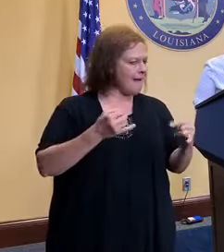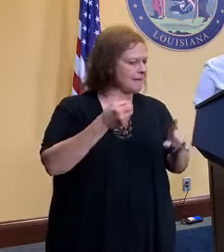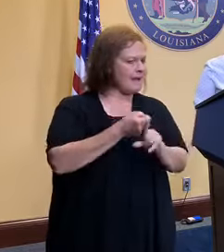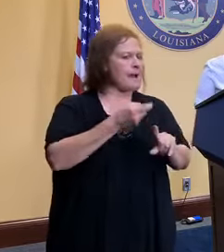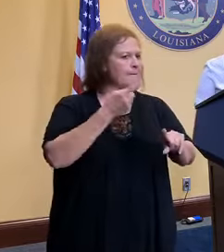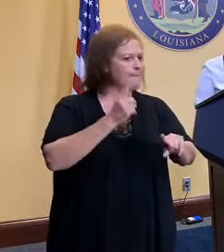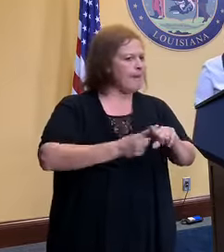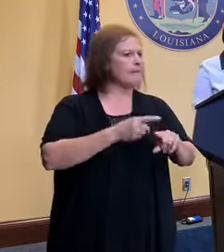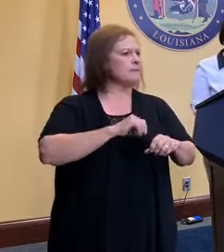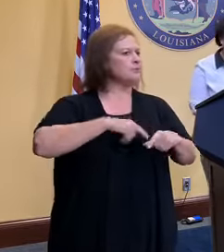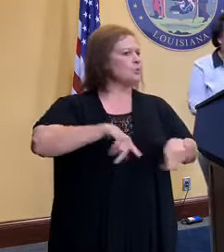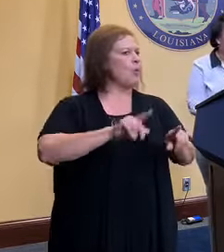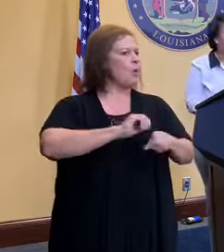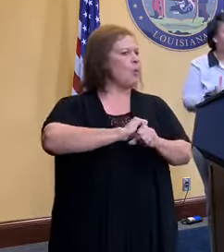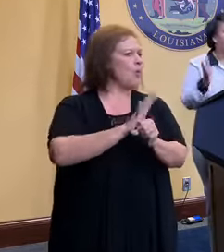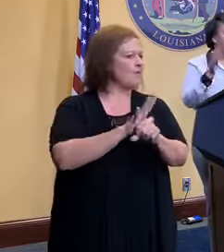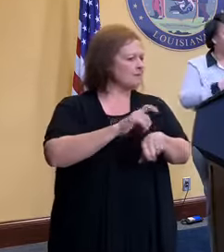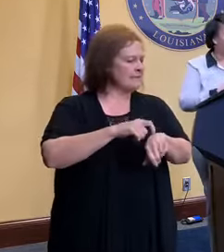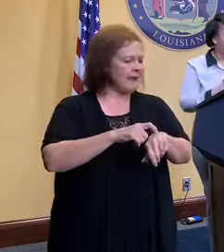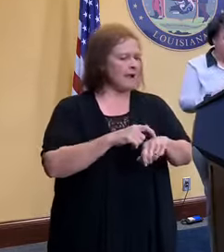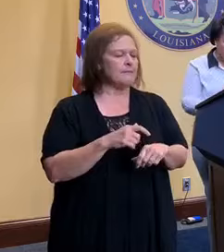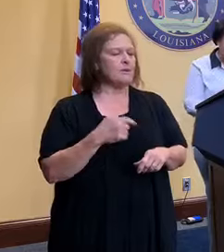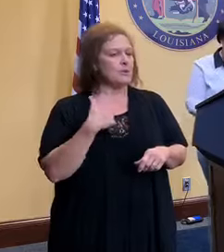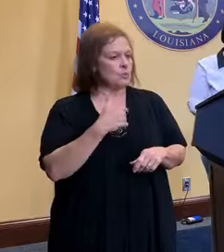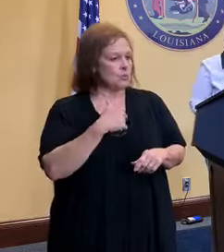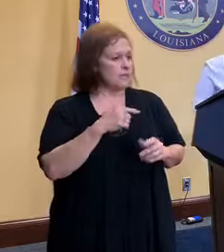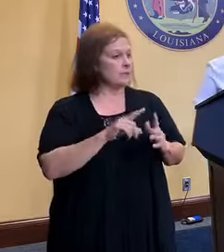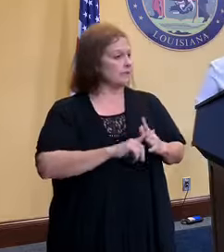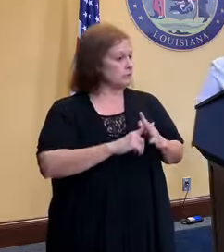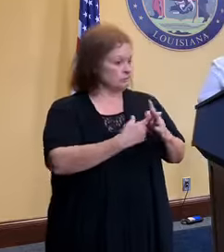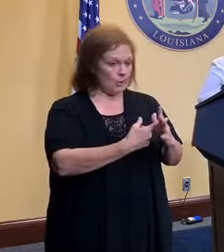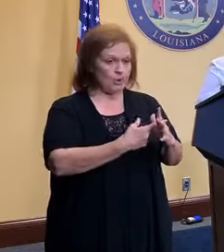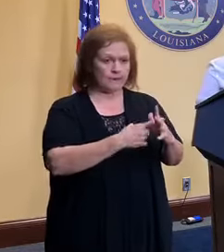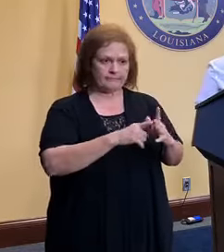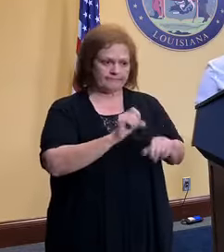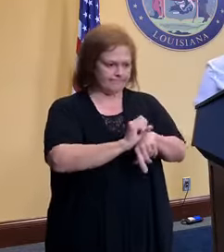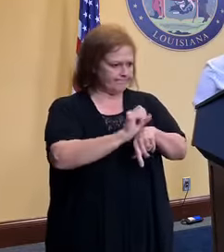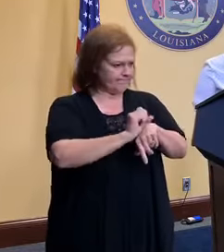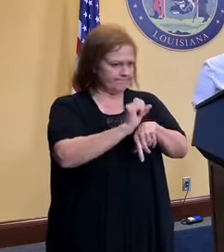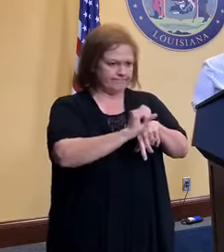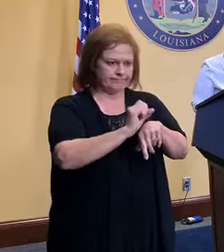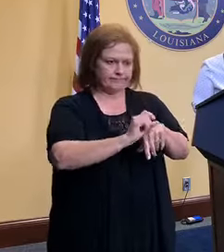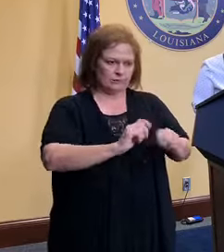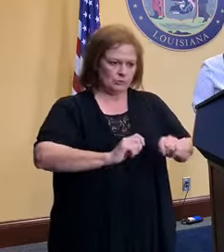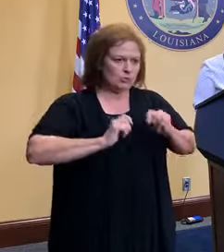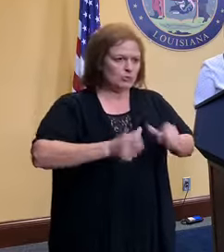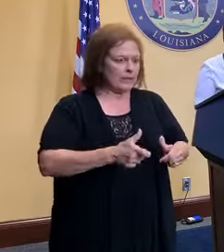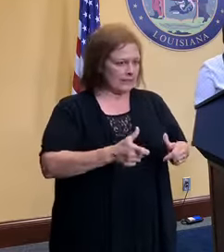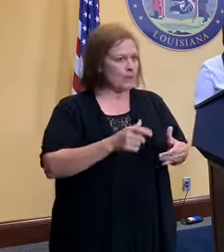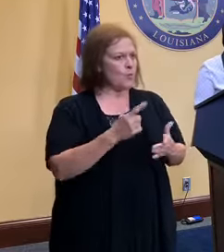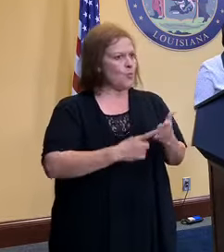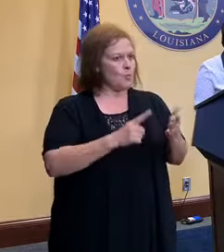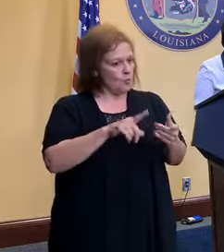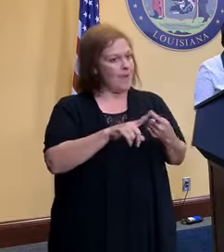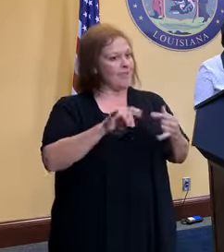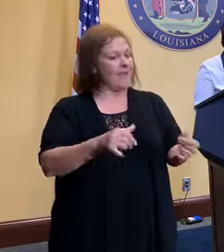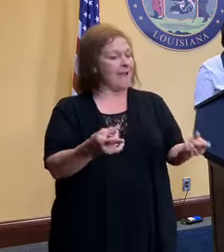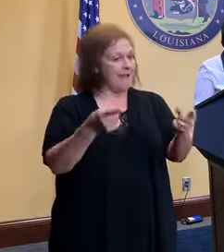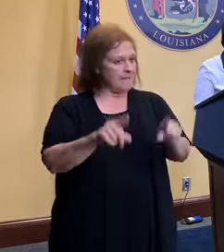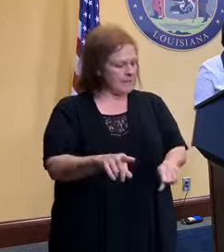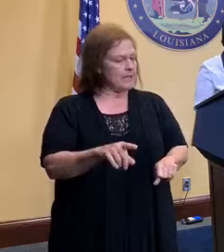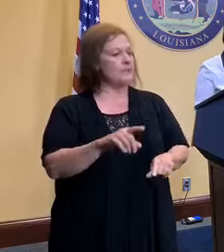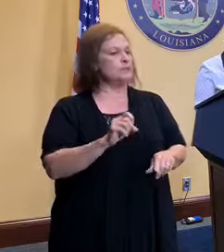pandemic. The actions we've taken from the very beginning of this cyber attack have worked, and today we are safer and a